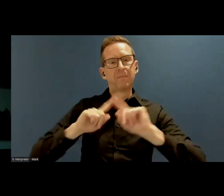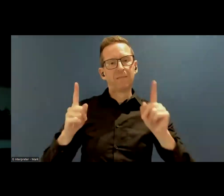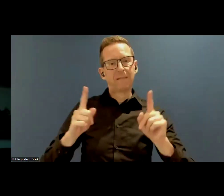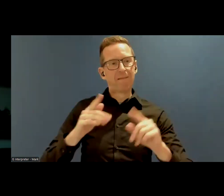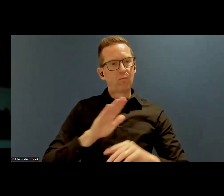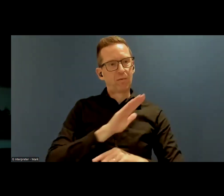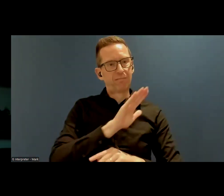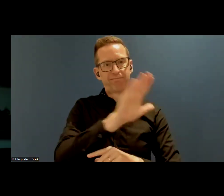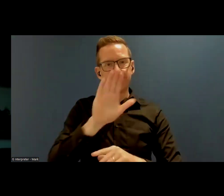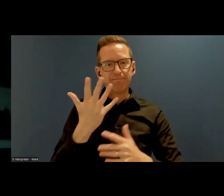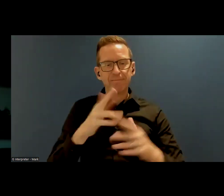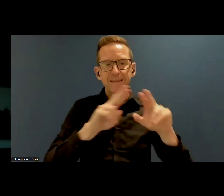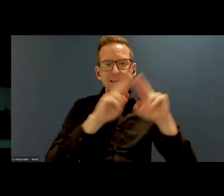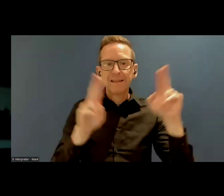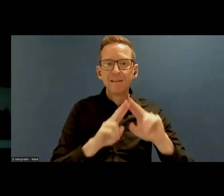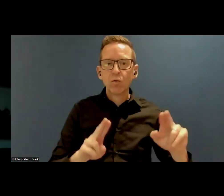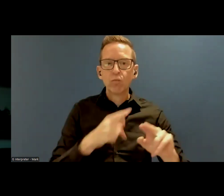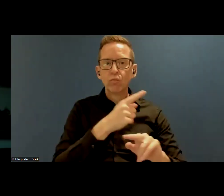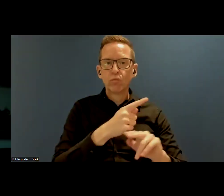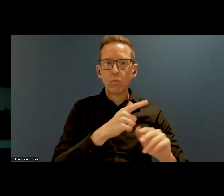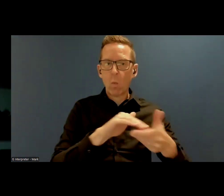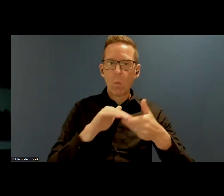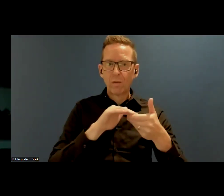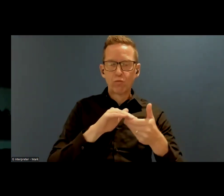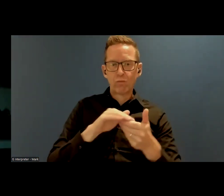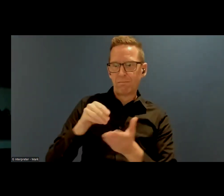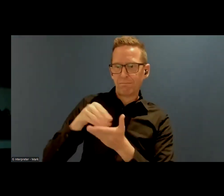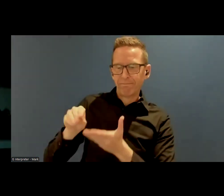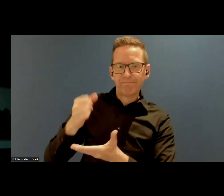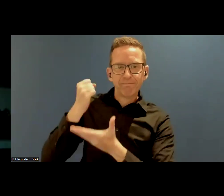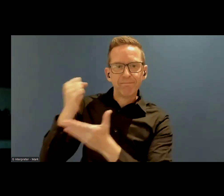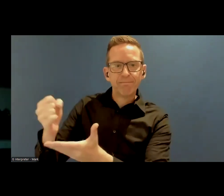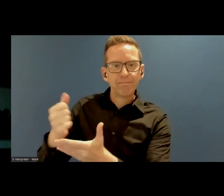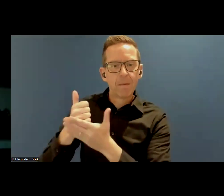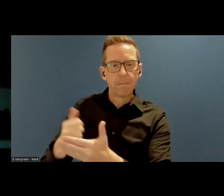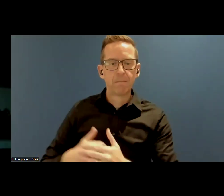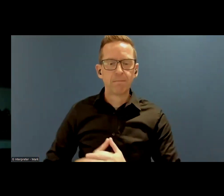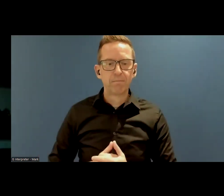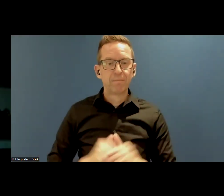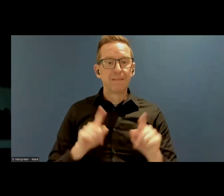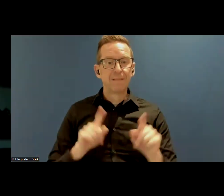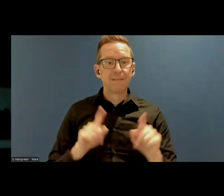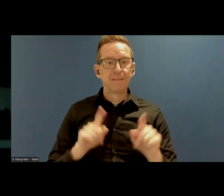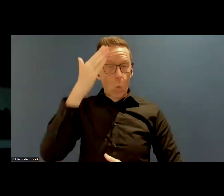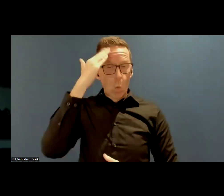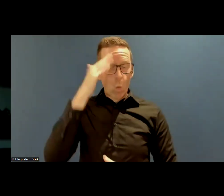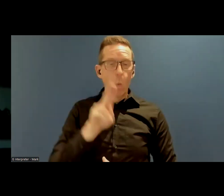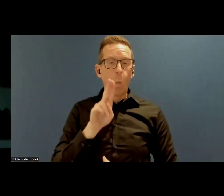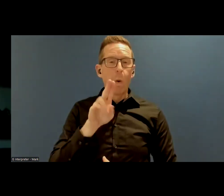agencies. Notably in this region, I can mention USAID. Now that